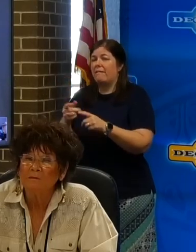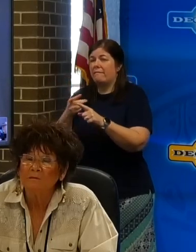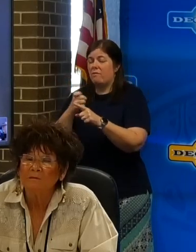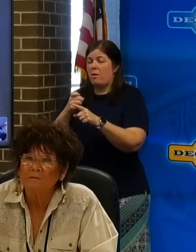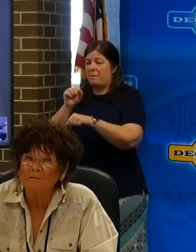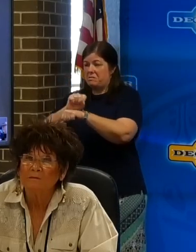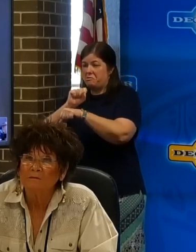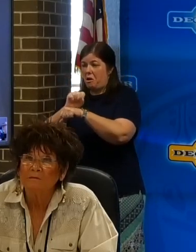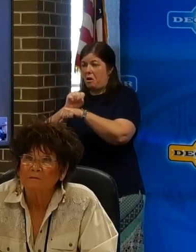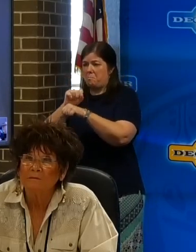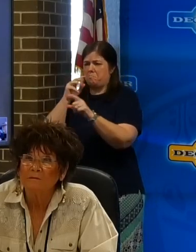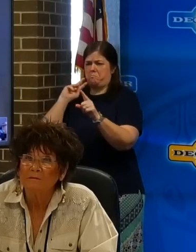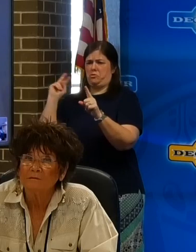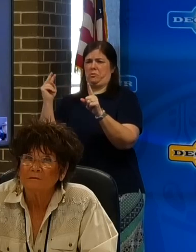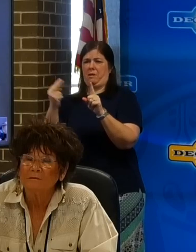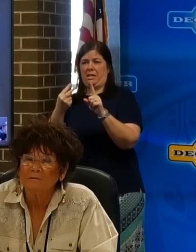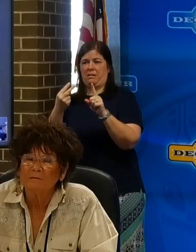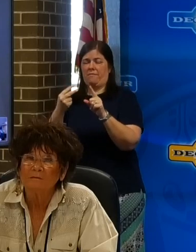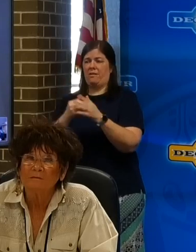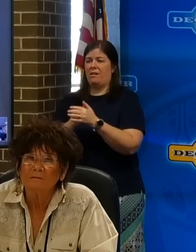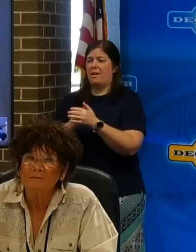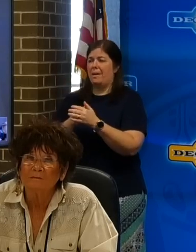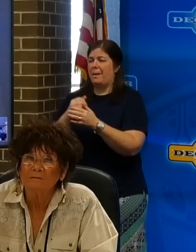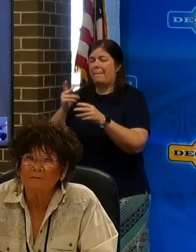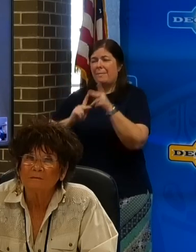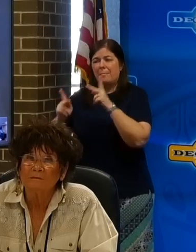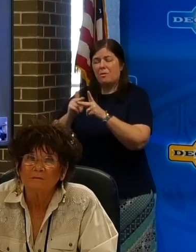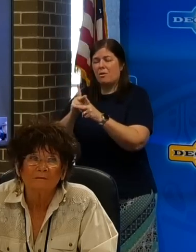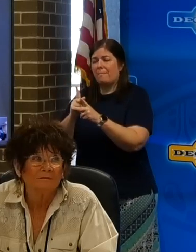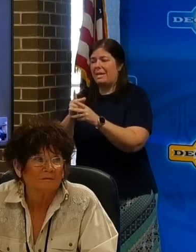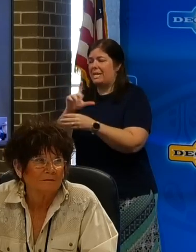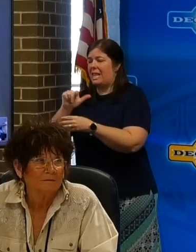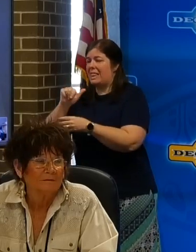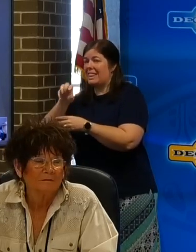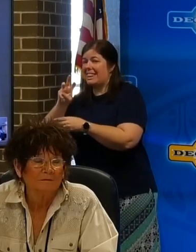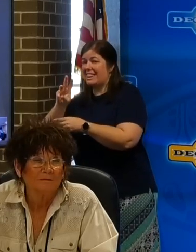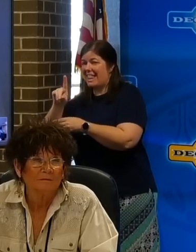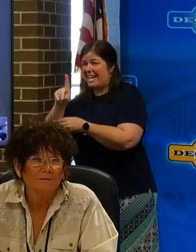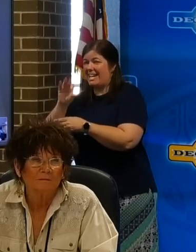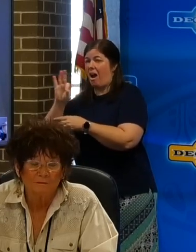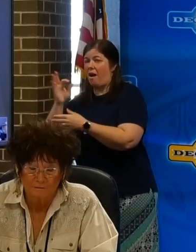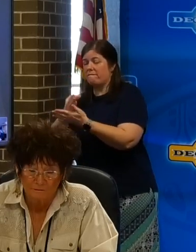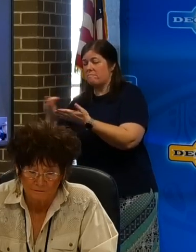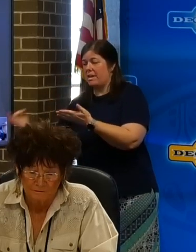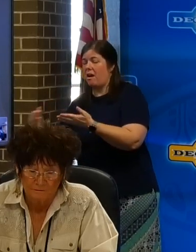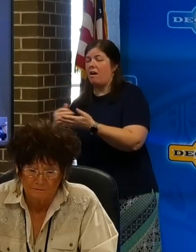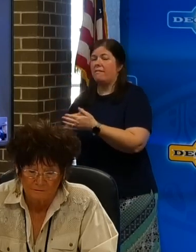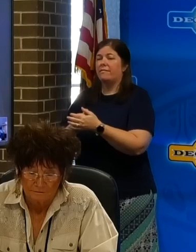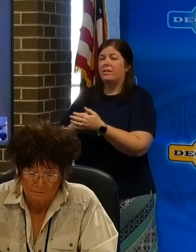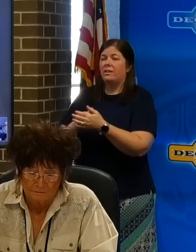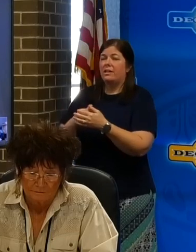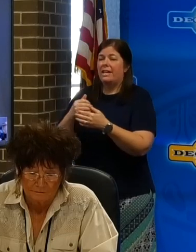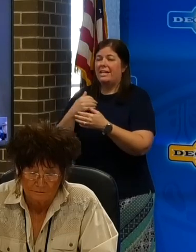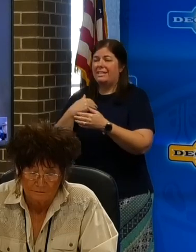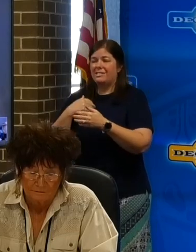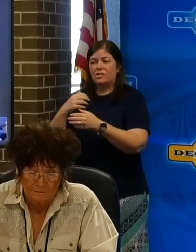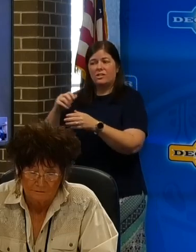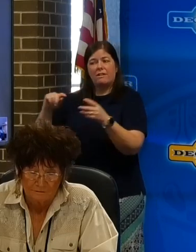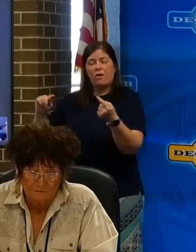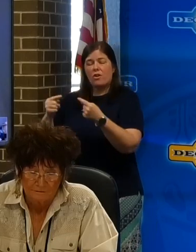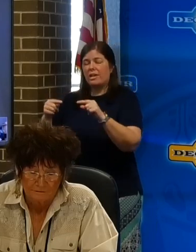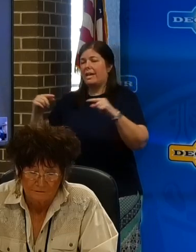employment perspective, layoffs are occurring by the day and is affecting the livelihood of people not only in Alabama, but around the